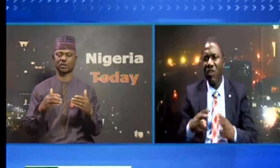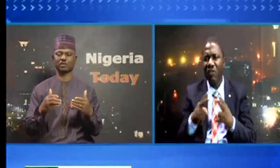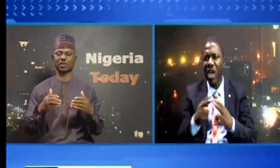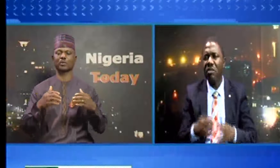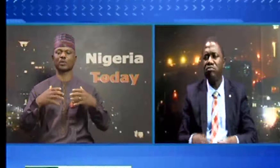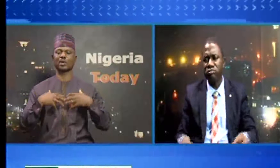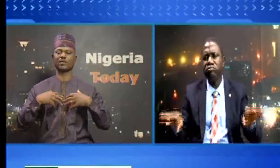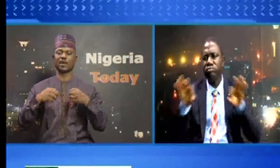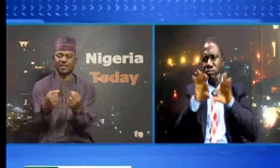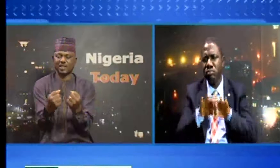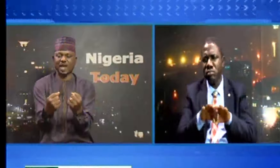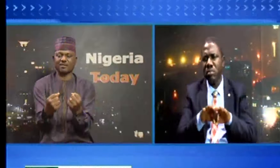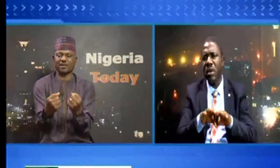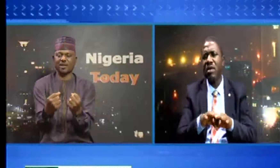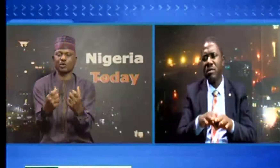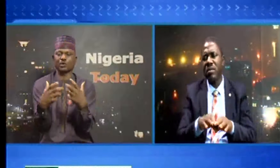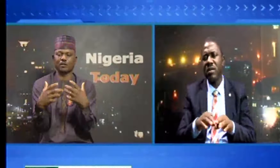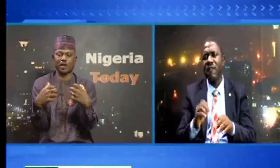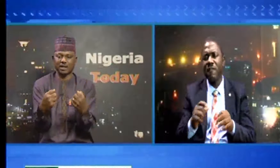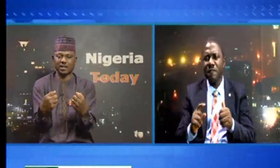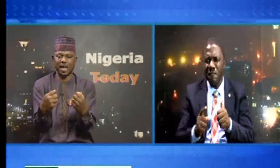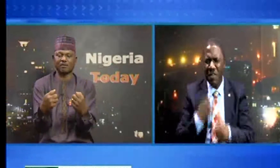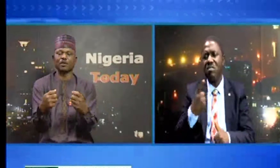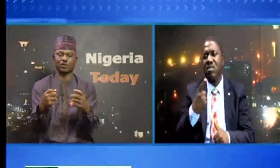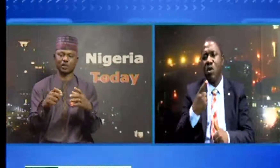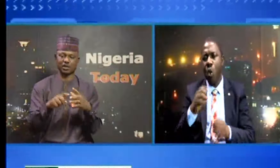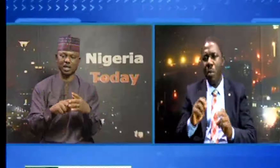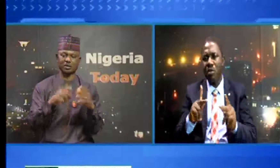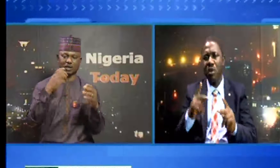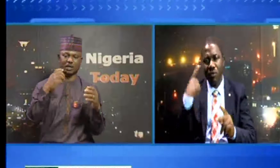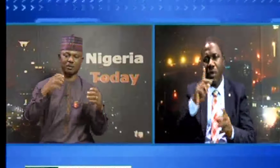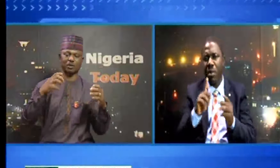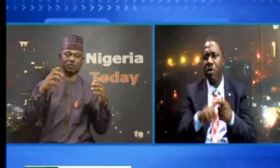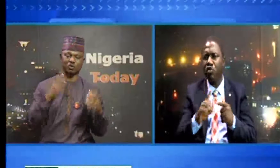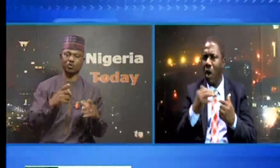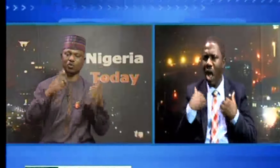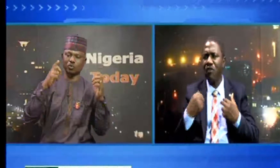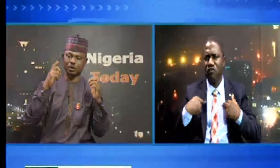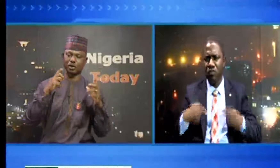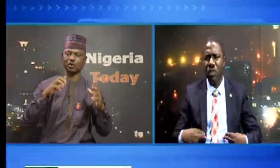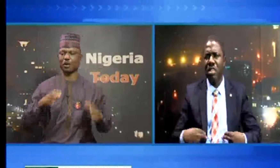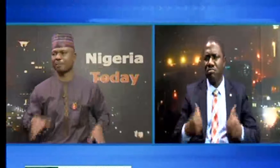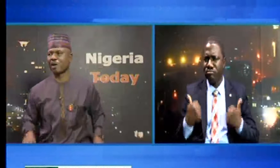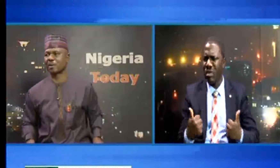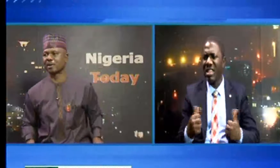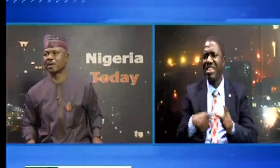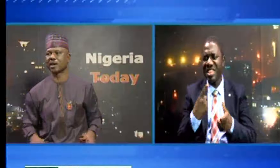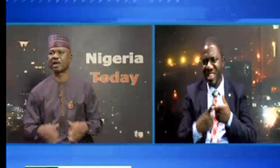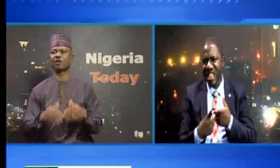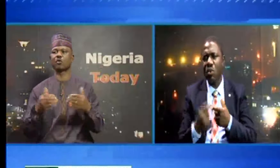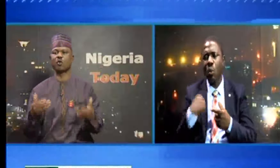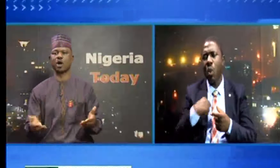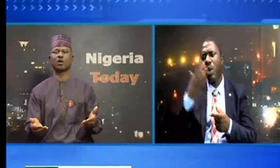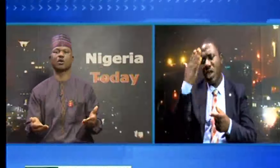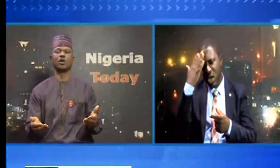opportunities to make sure that we live a healthy life. When you live a healthy life, you will start thinking about the true meaning of empowerment, and